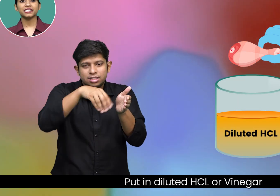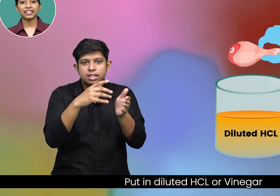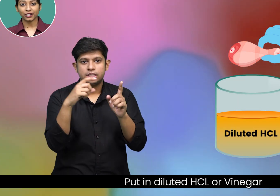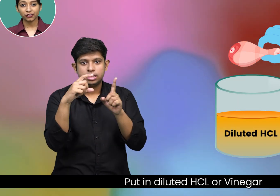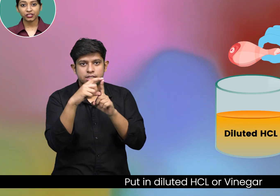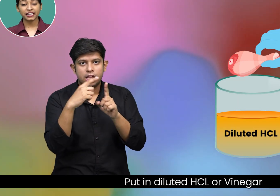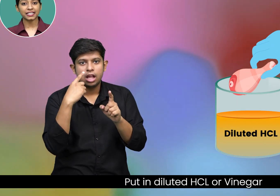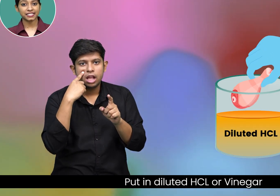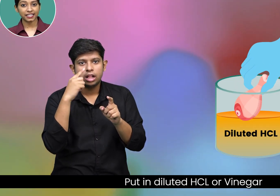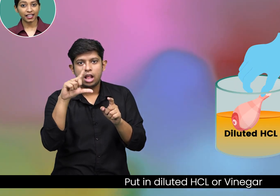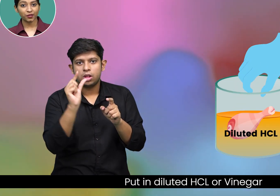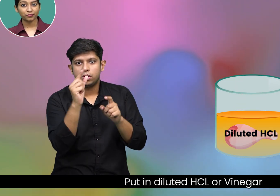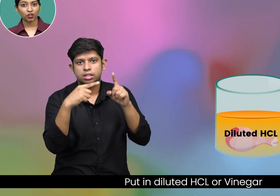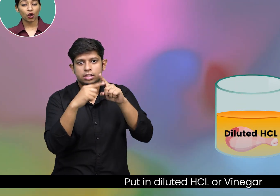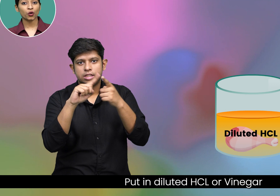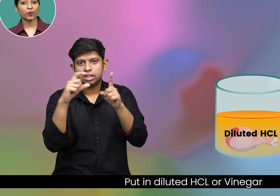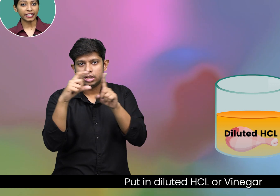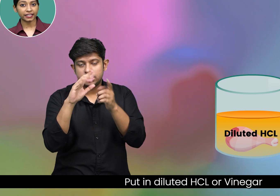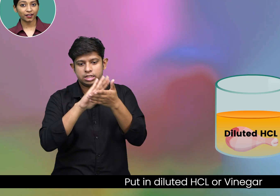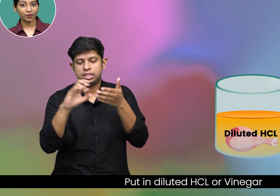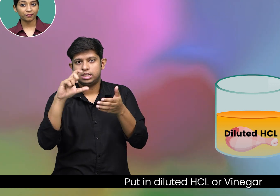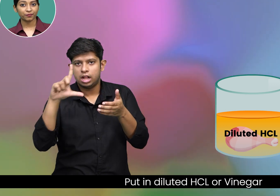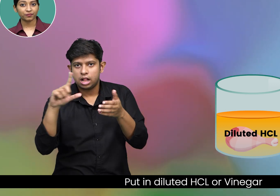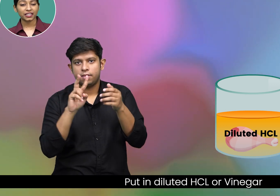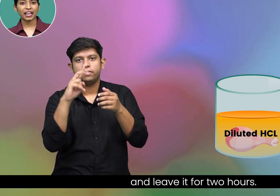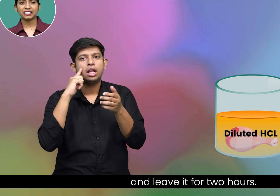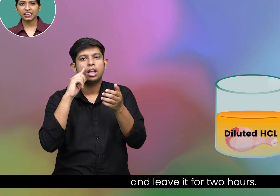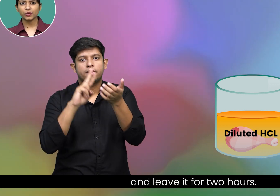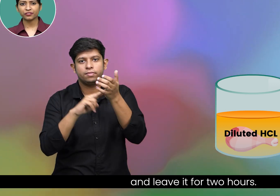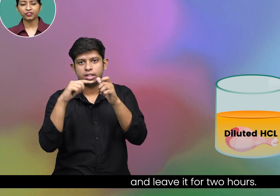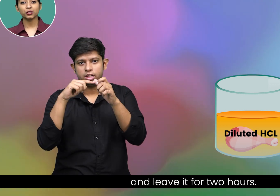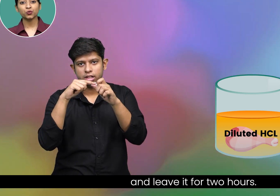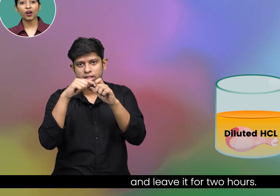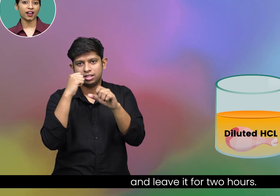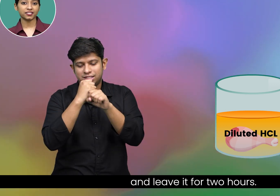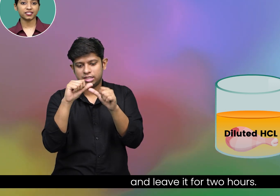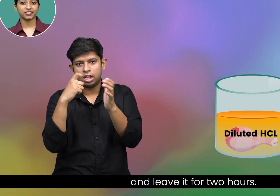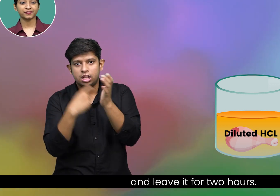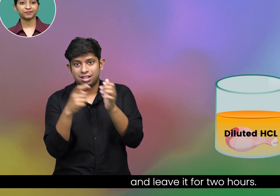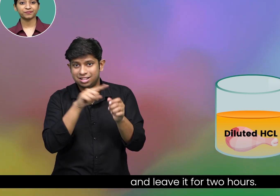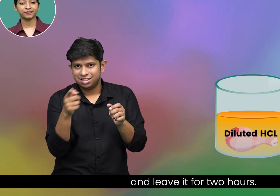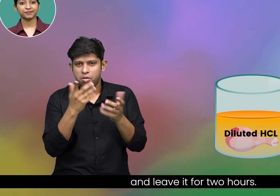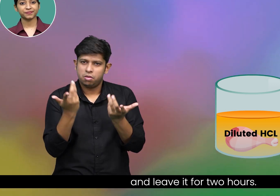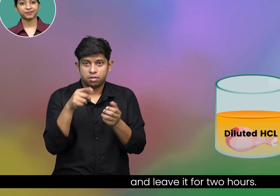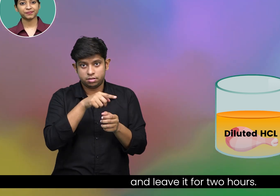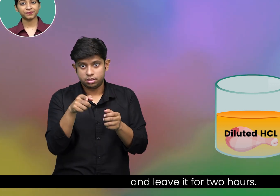Put in diluted HCl or vinegar and leave it for 2 hours.